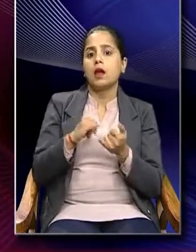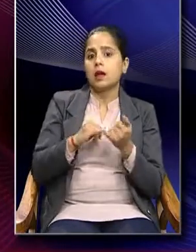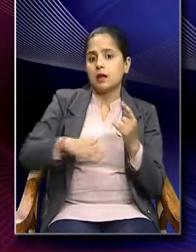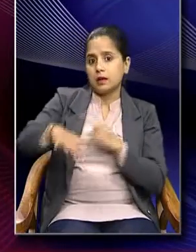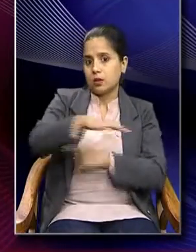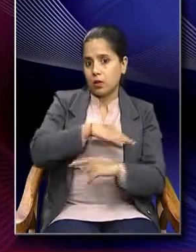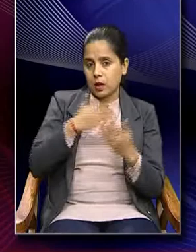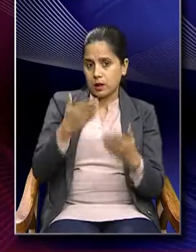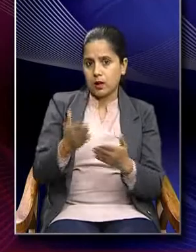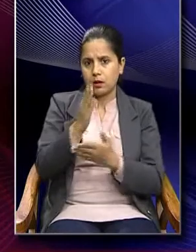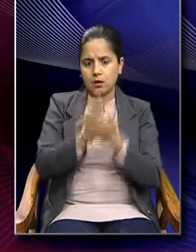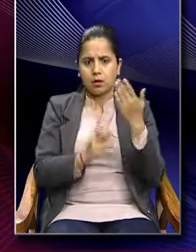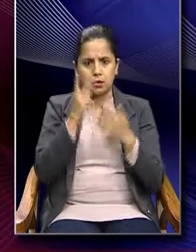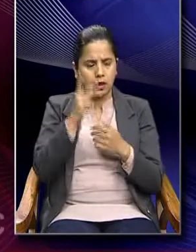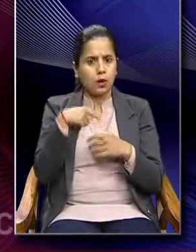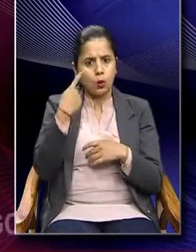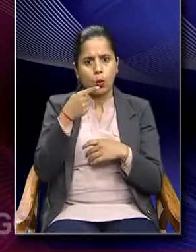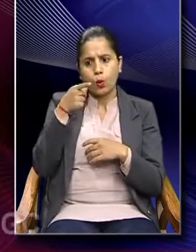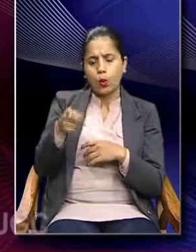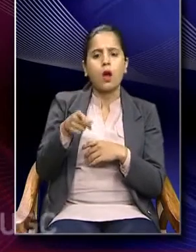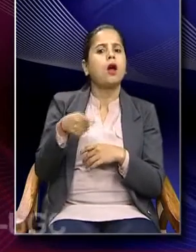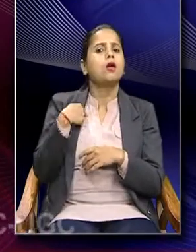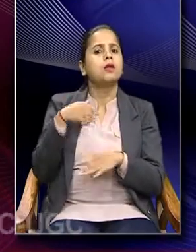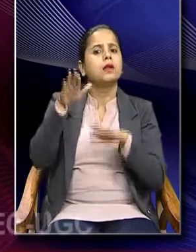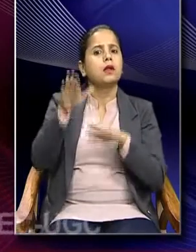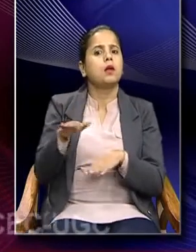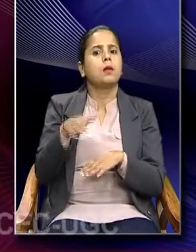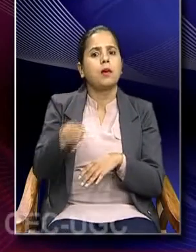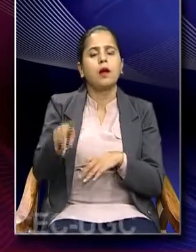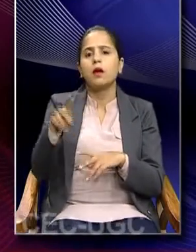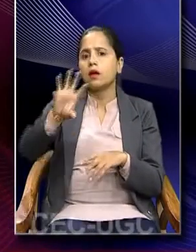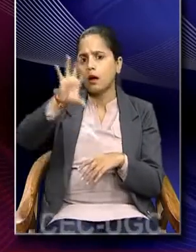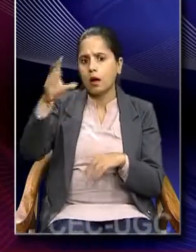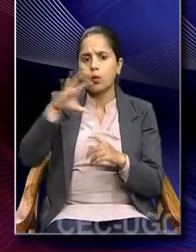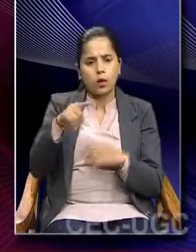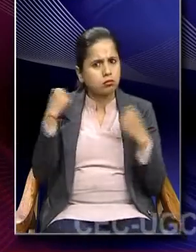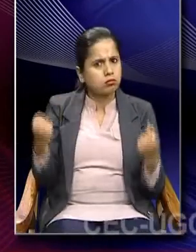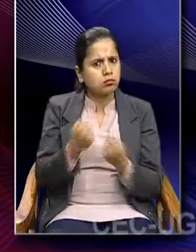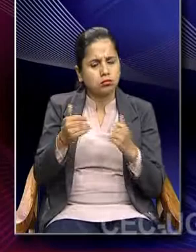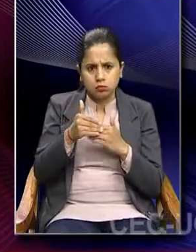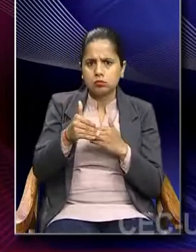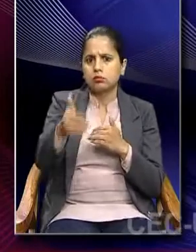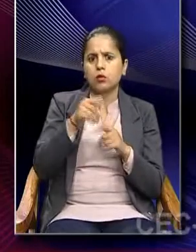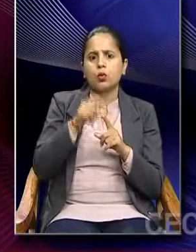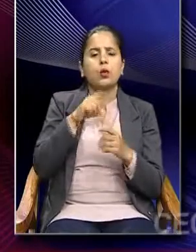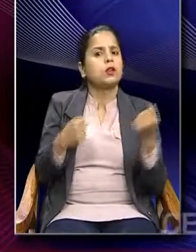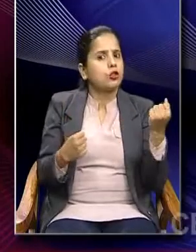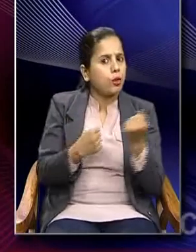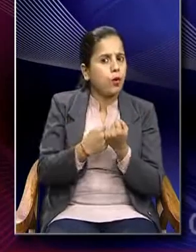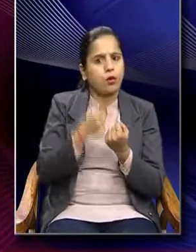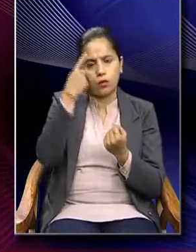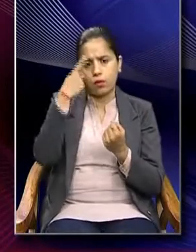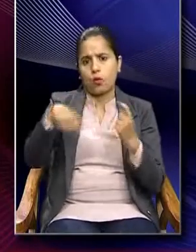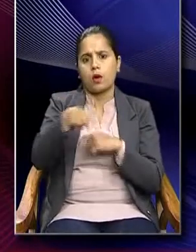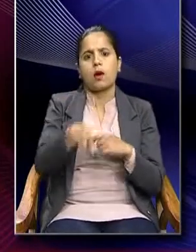in dependent countries is actually actively pursuing, supporting, furthering